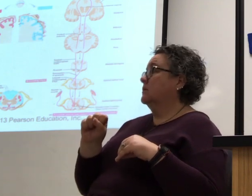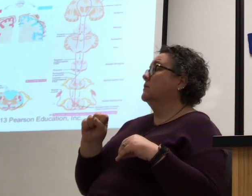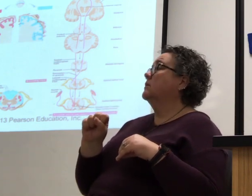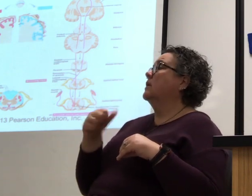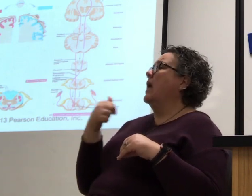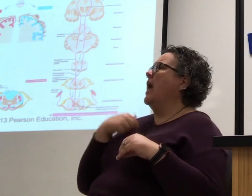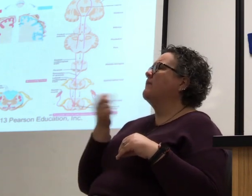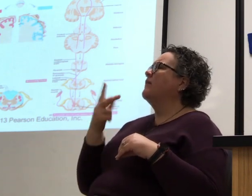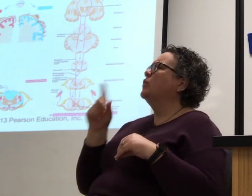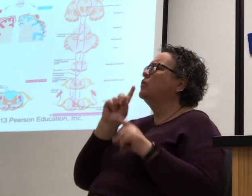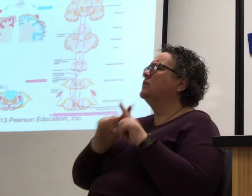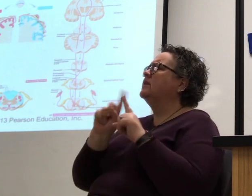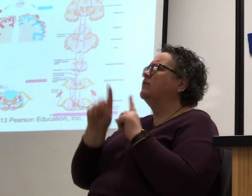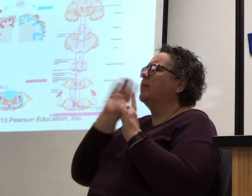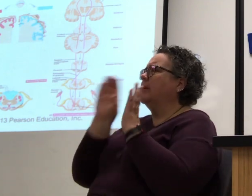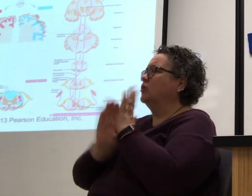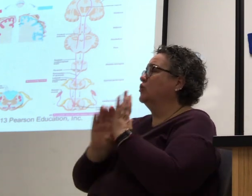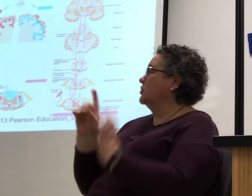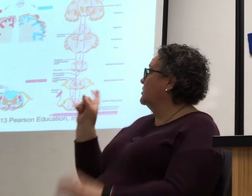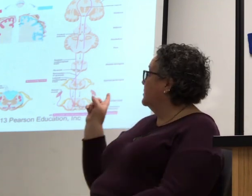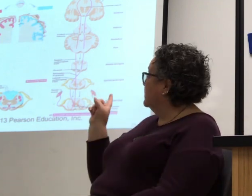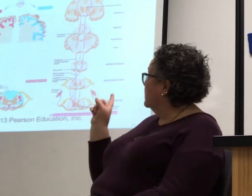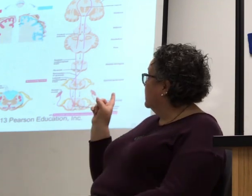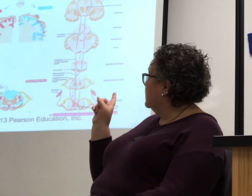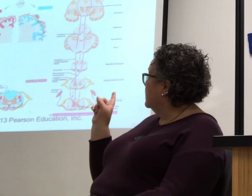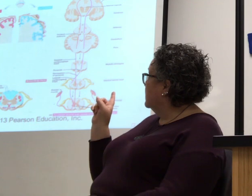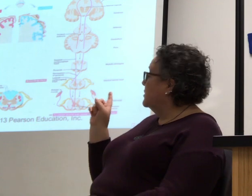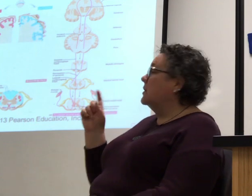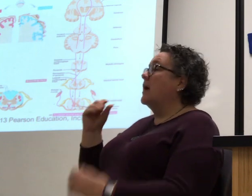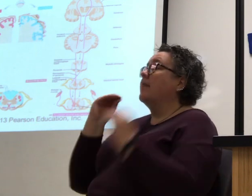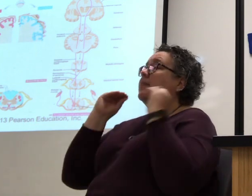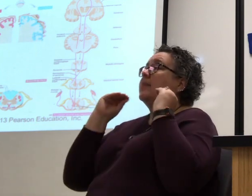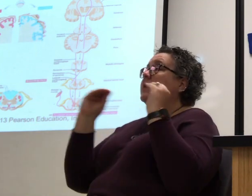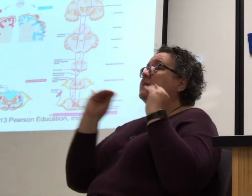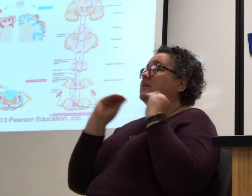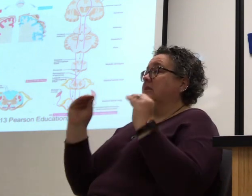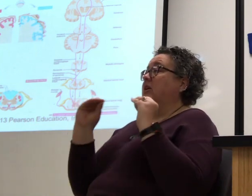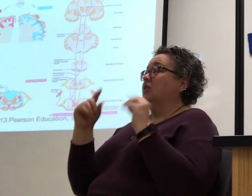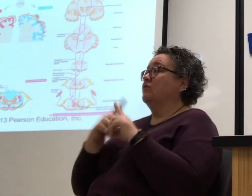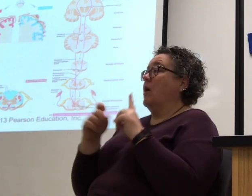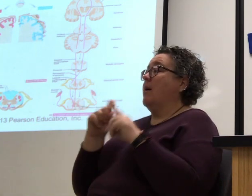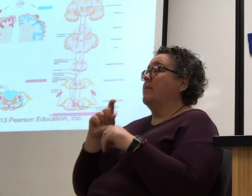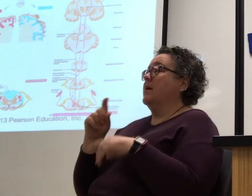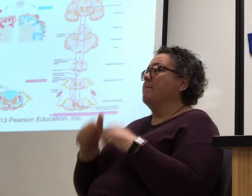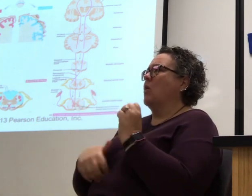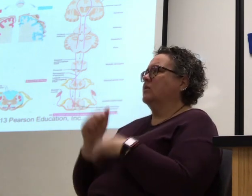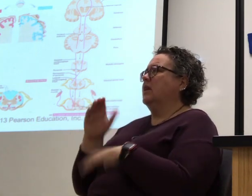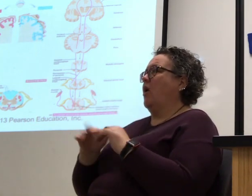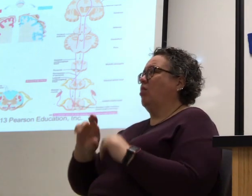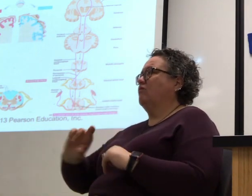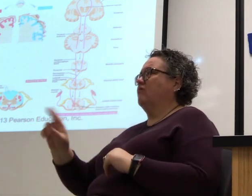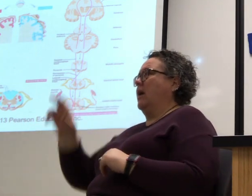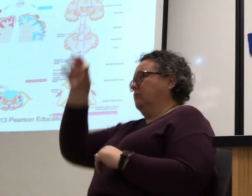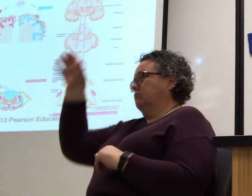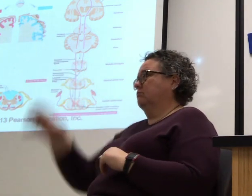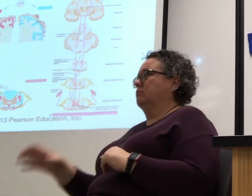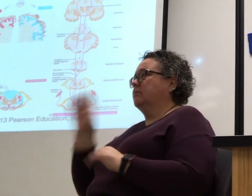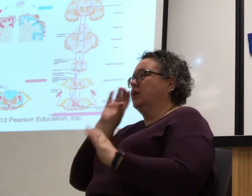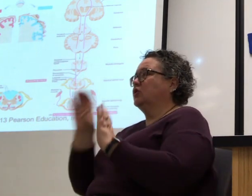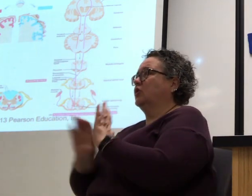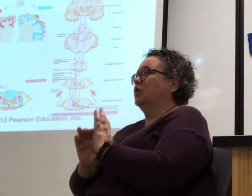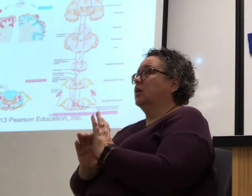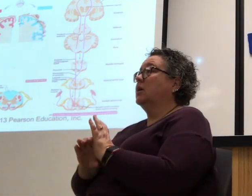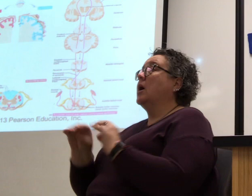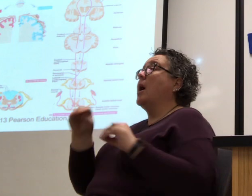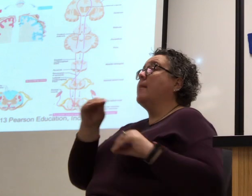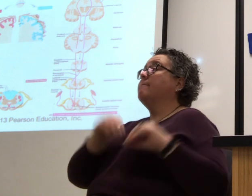I'll put a few pictures here. The picture I'm going to teach from primarily is on the right. And if it's a motor